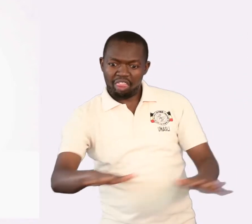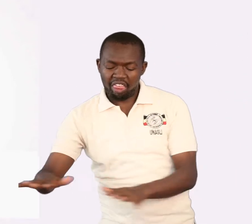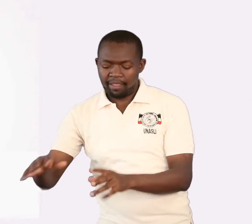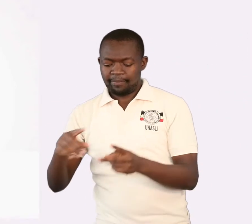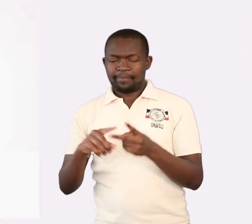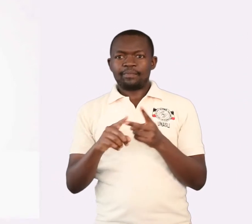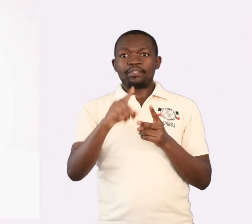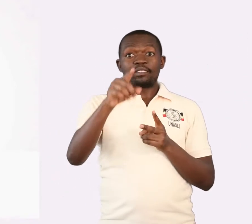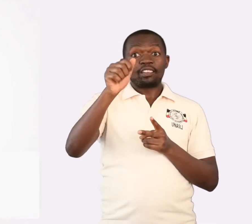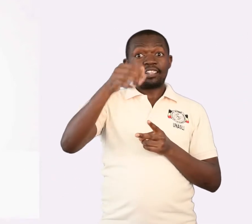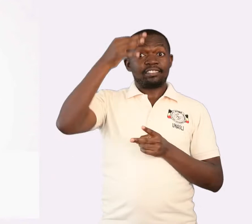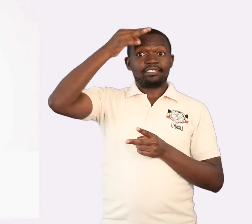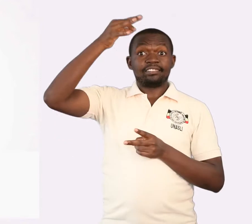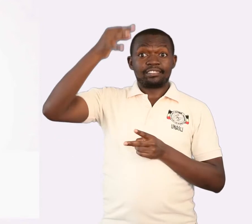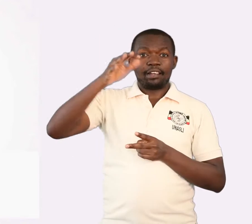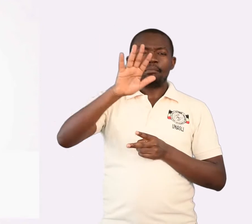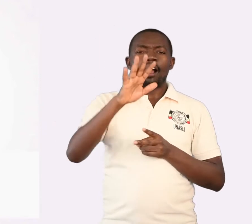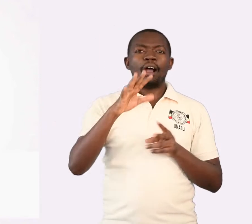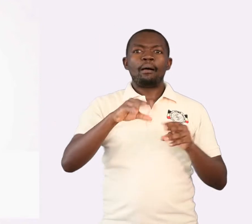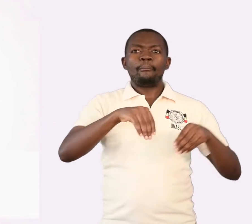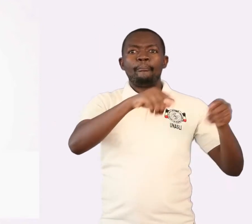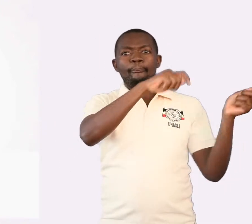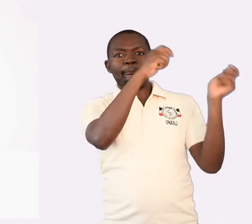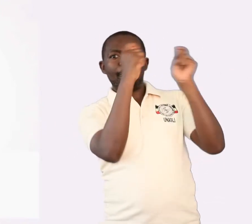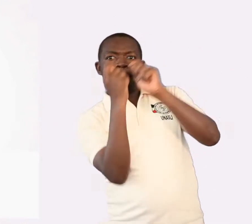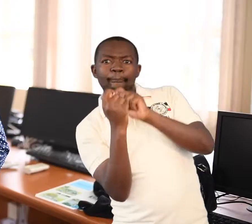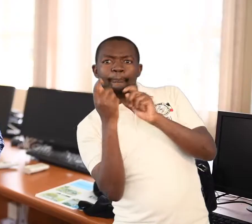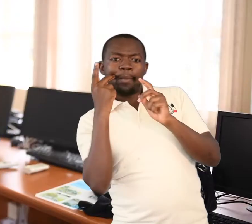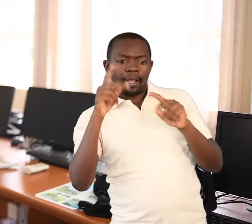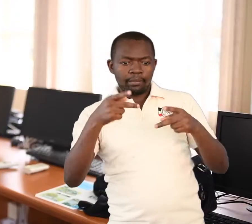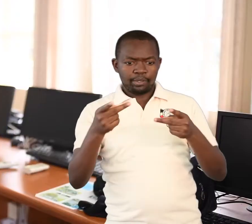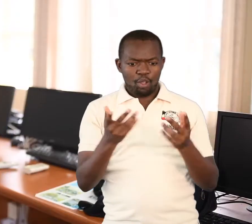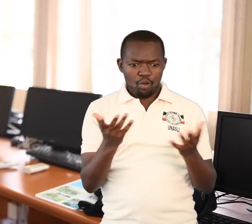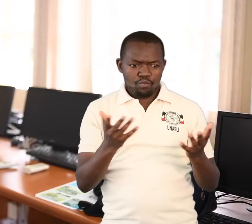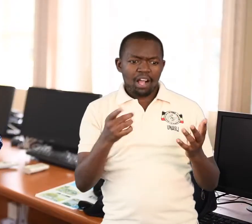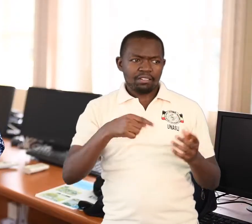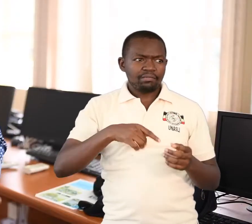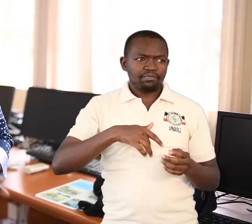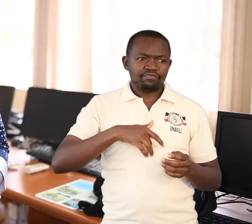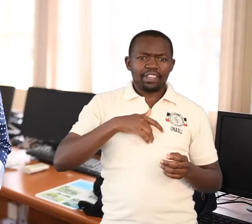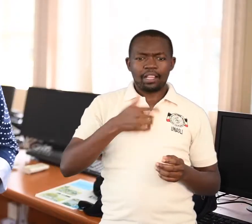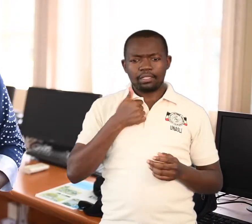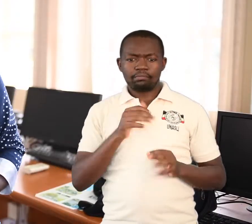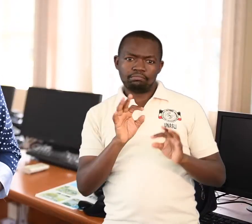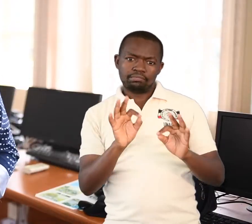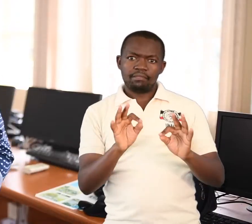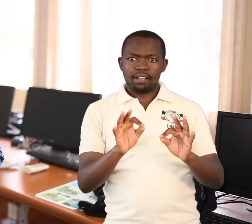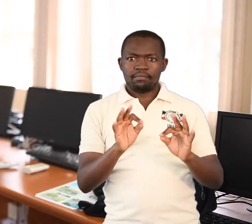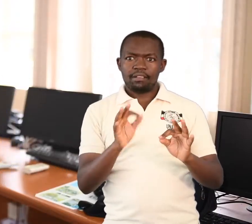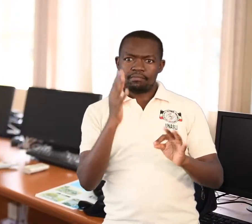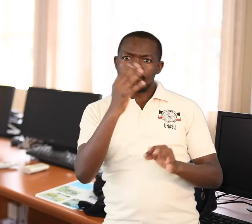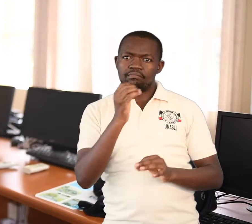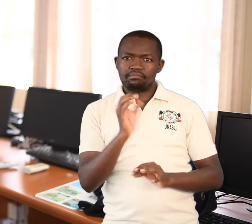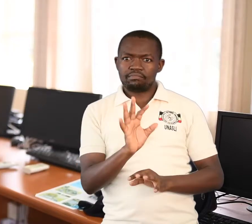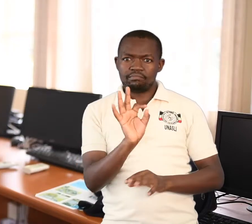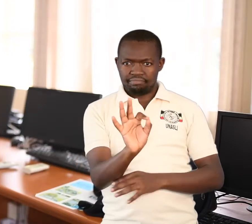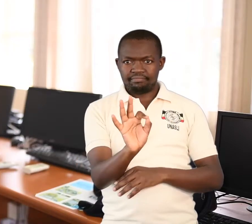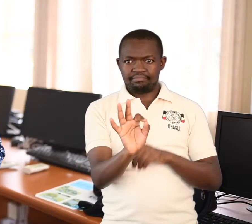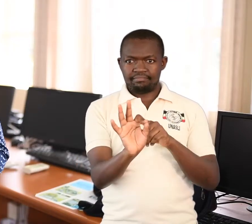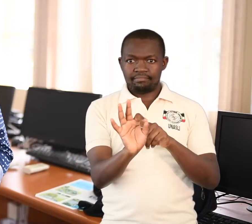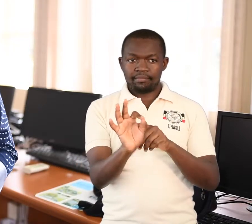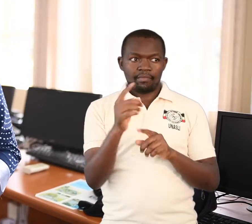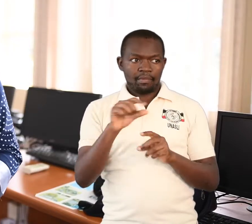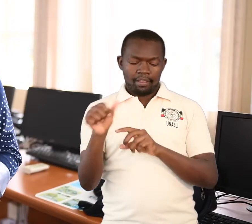can decide to have your blanket in a position so that it looks beautiful. Let's look